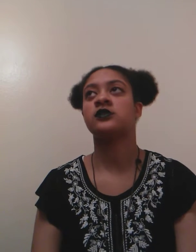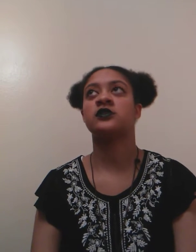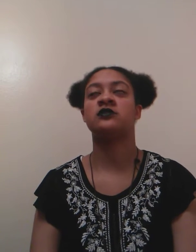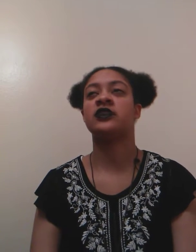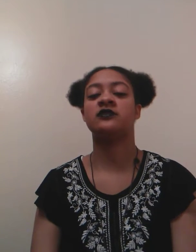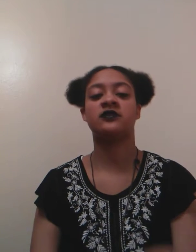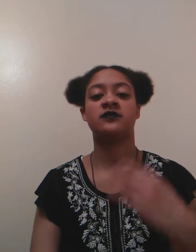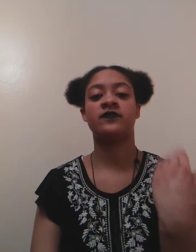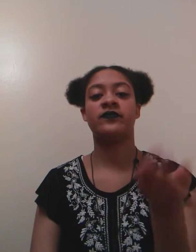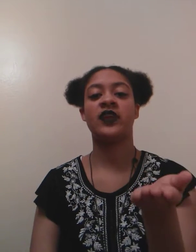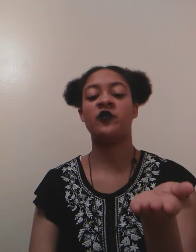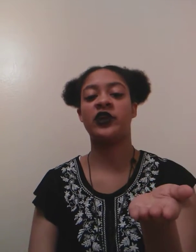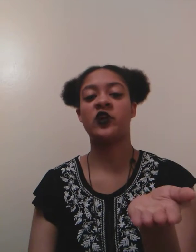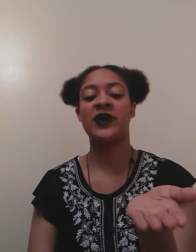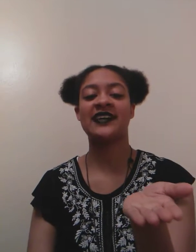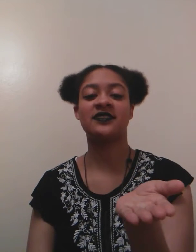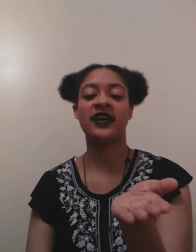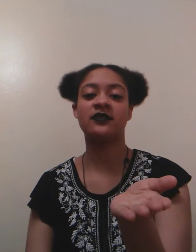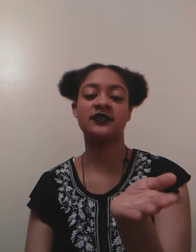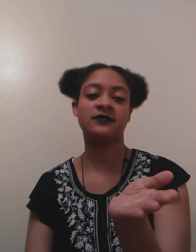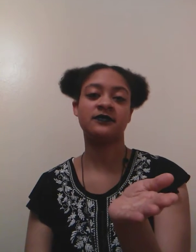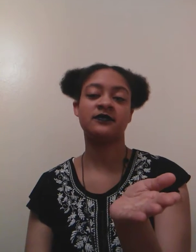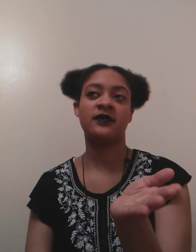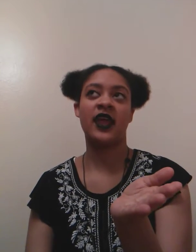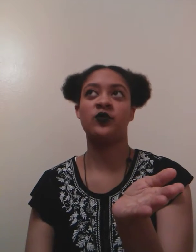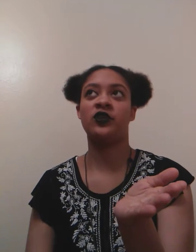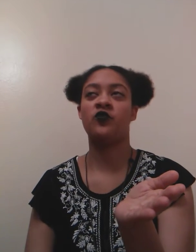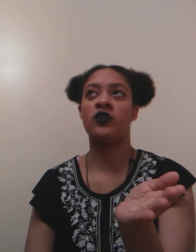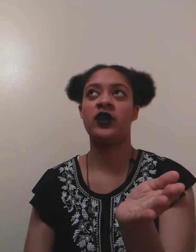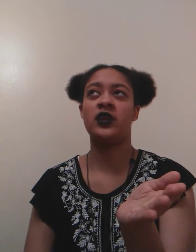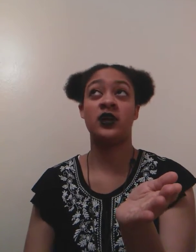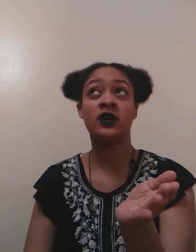let's see, what else? If you want to go past 1,000 and you want to do one,